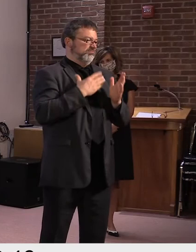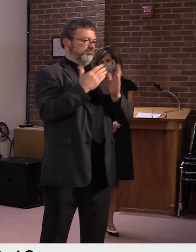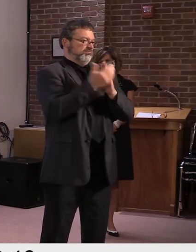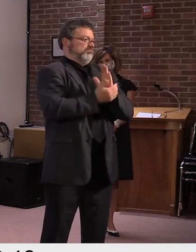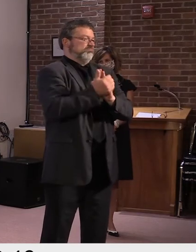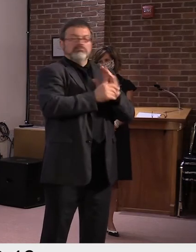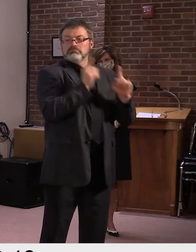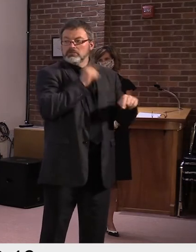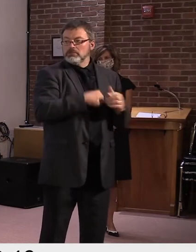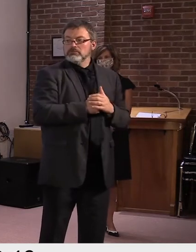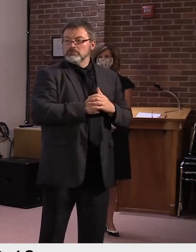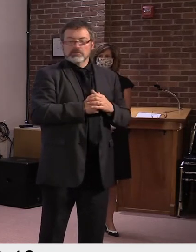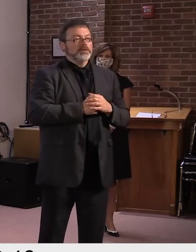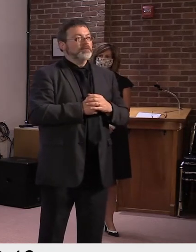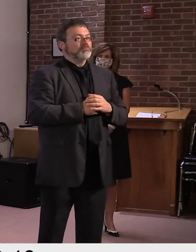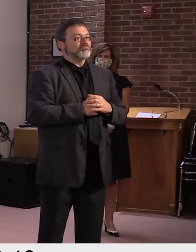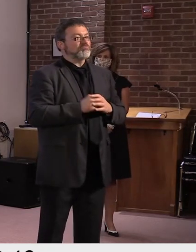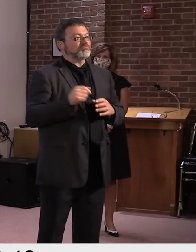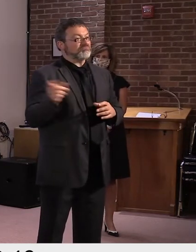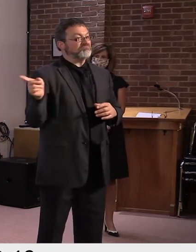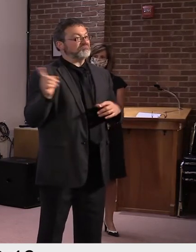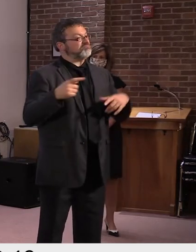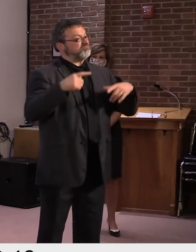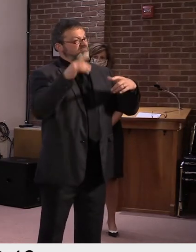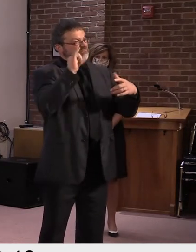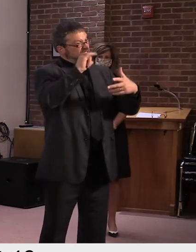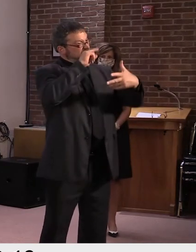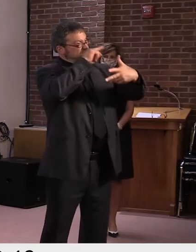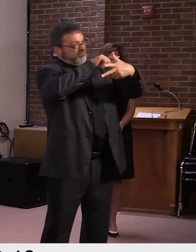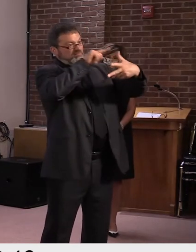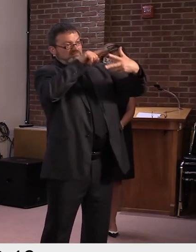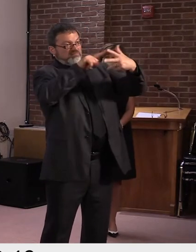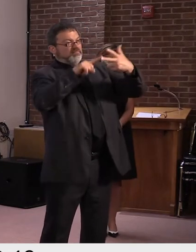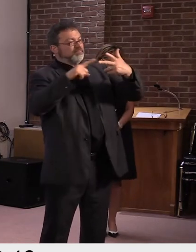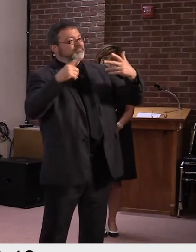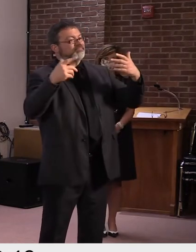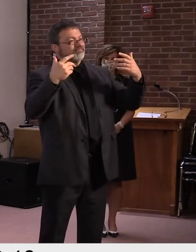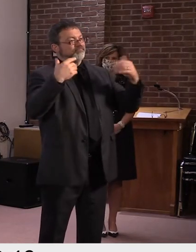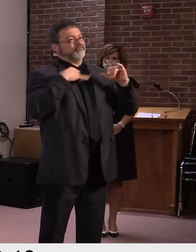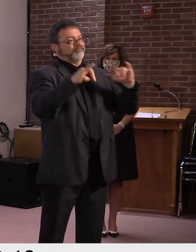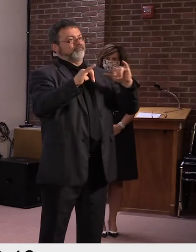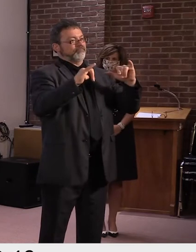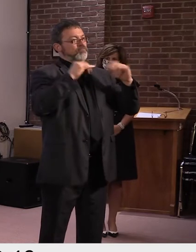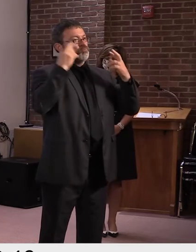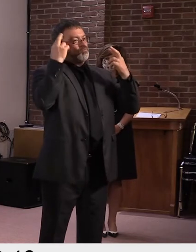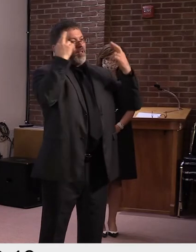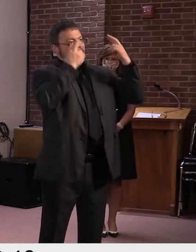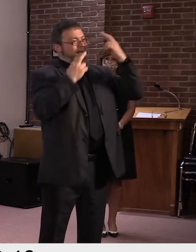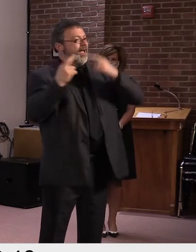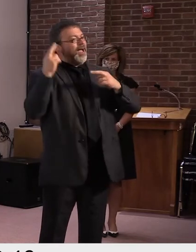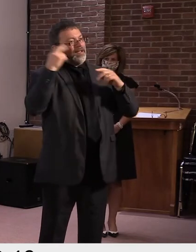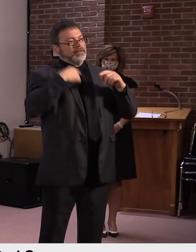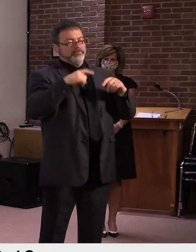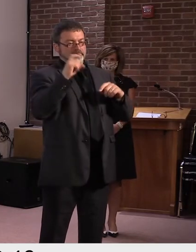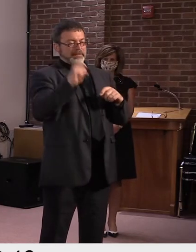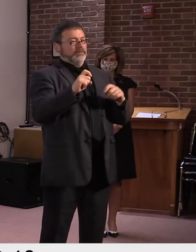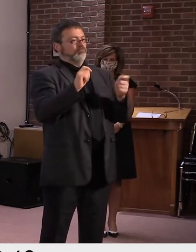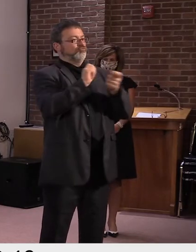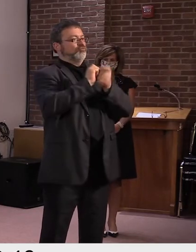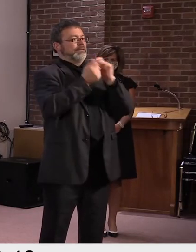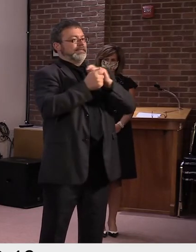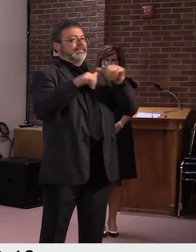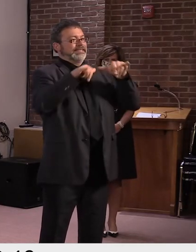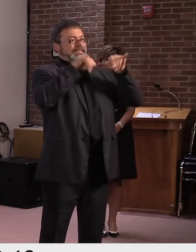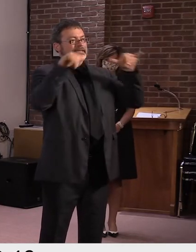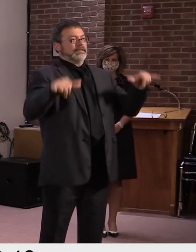our intake method. We're putting too many facilities at risk as